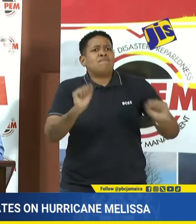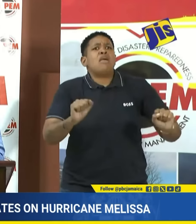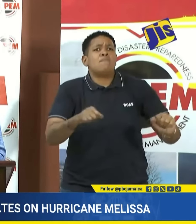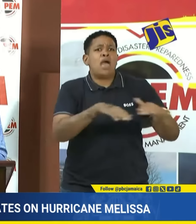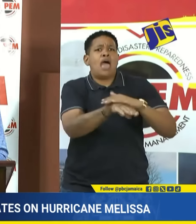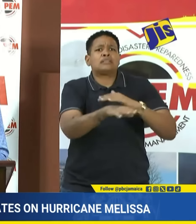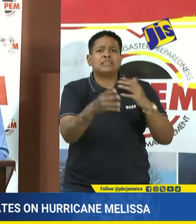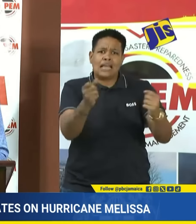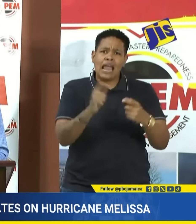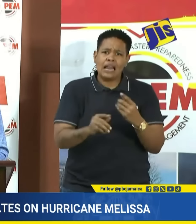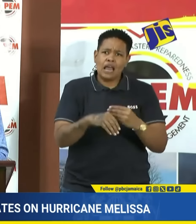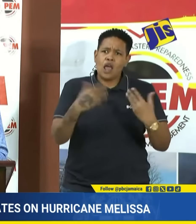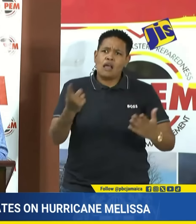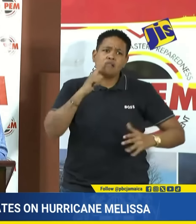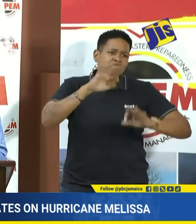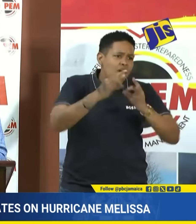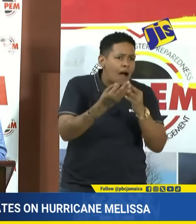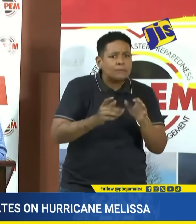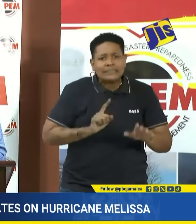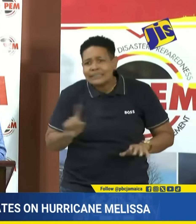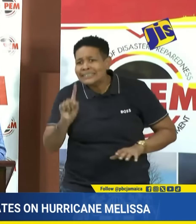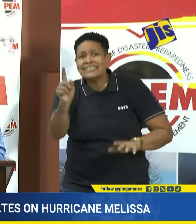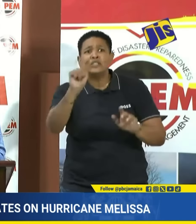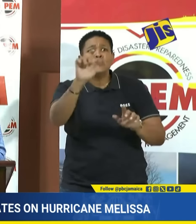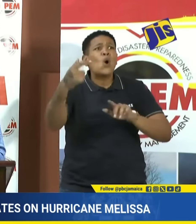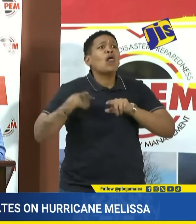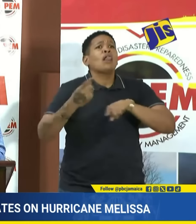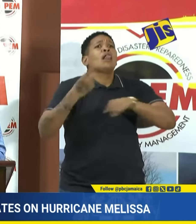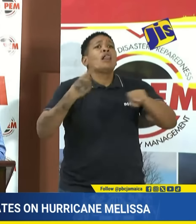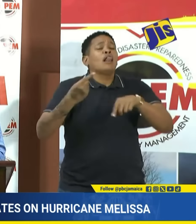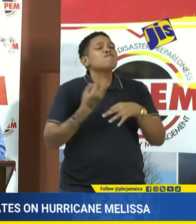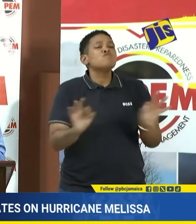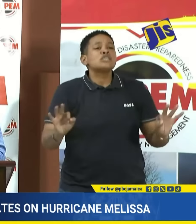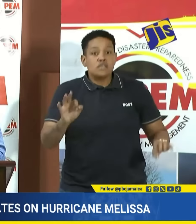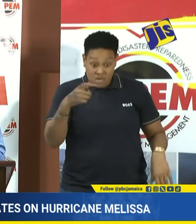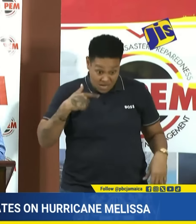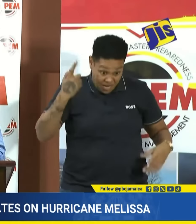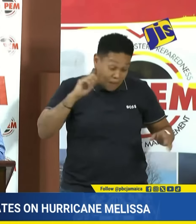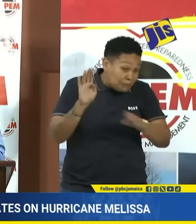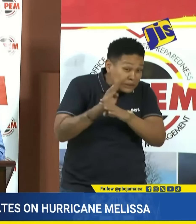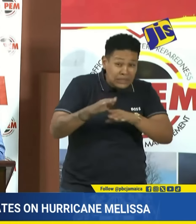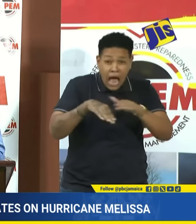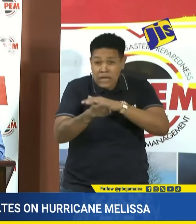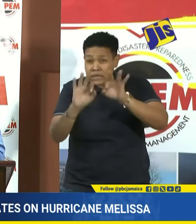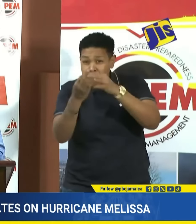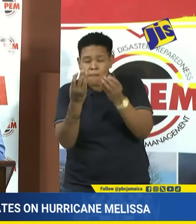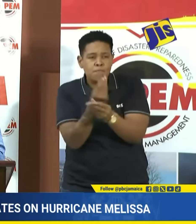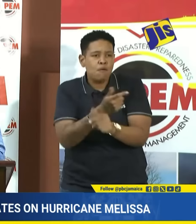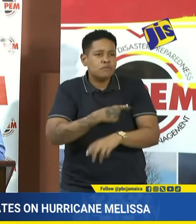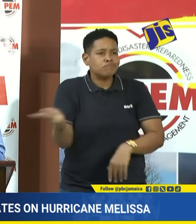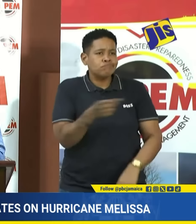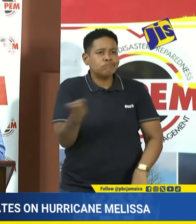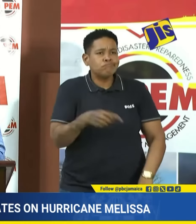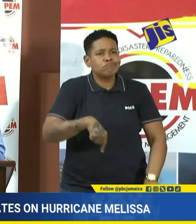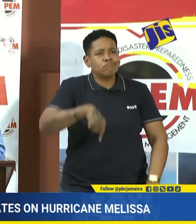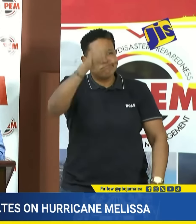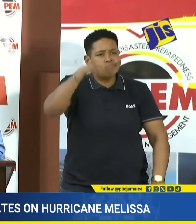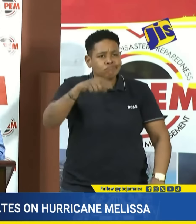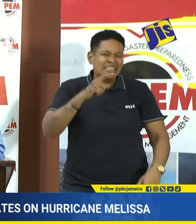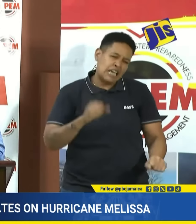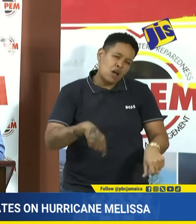to access and get to their families, their businesses, and their properties.